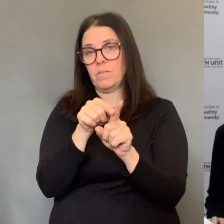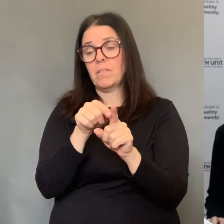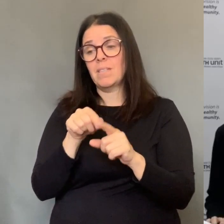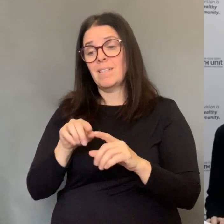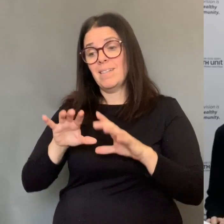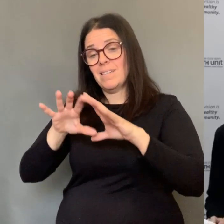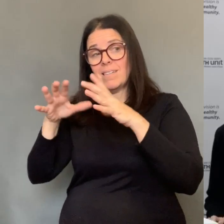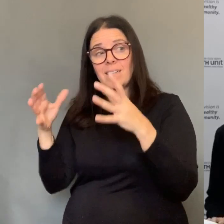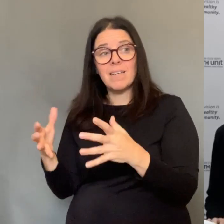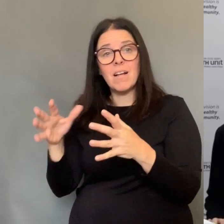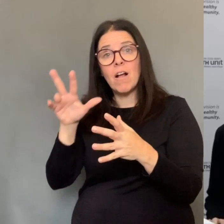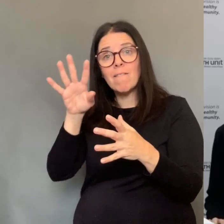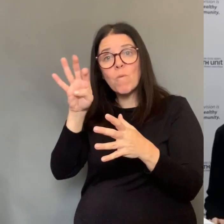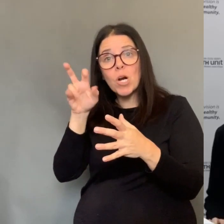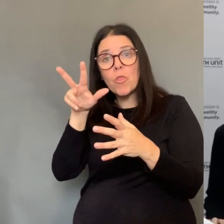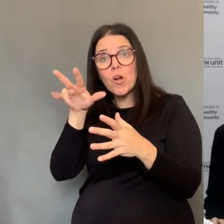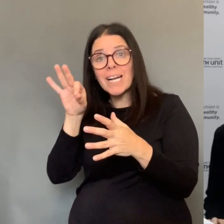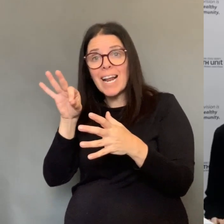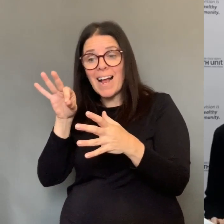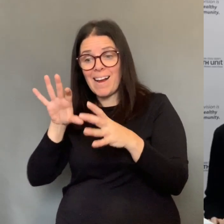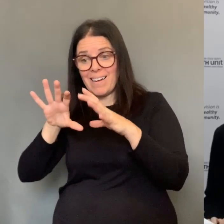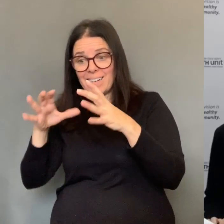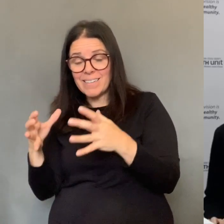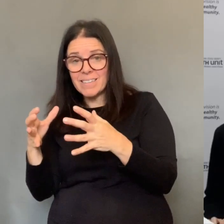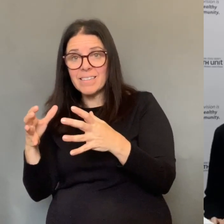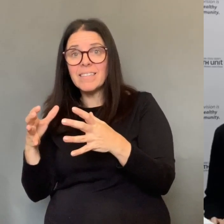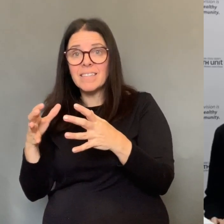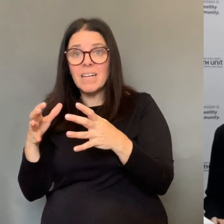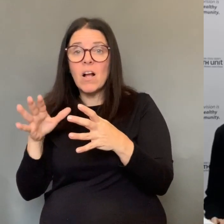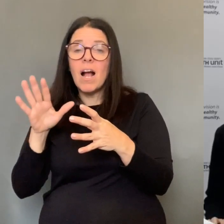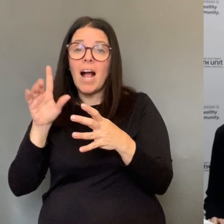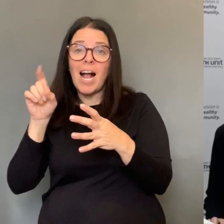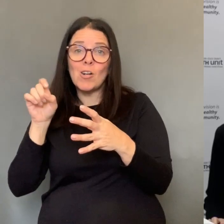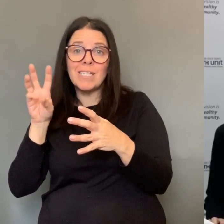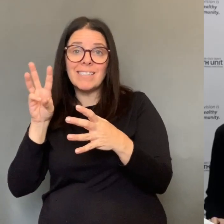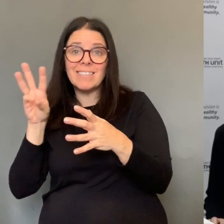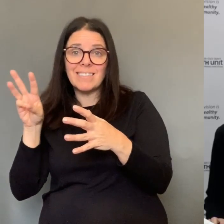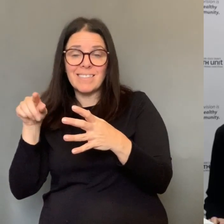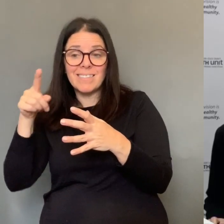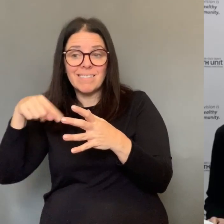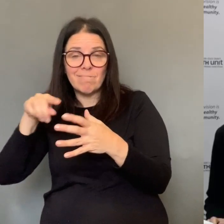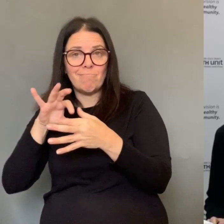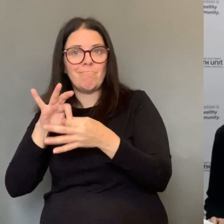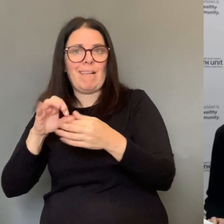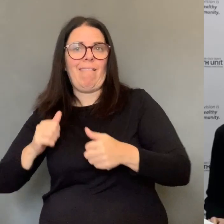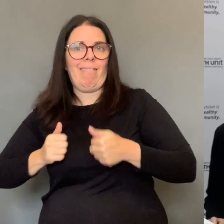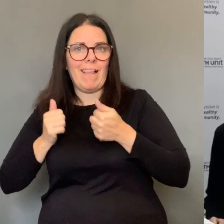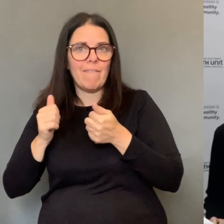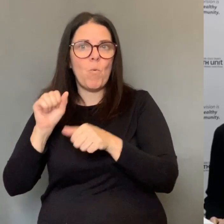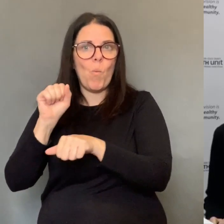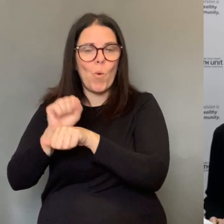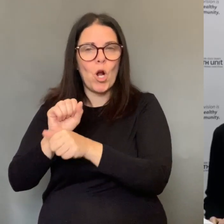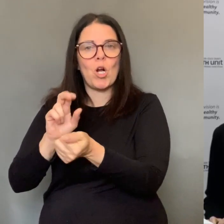3,282 individuals have been tested for COVID-19 in Windsor-Essex County, and of those tested,